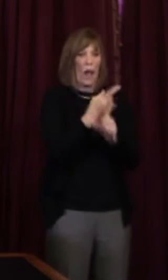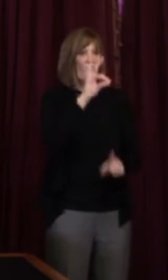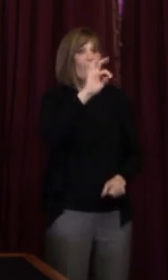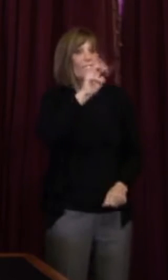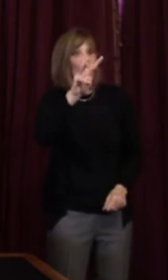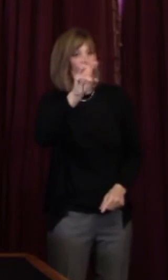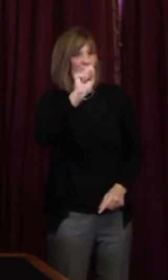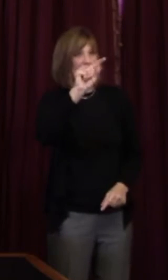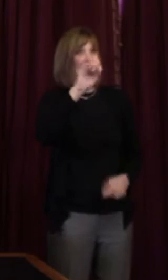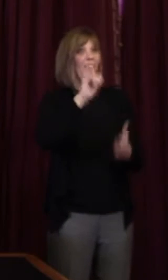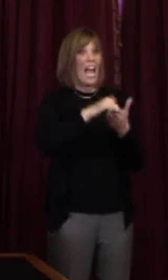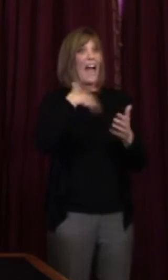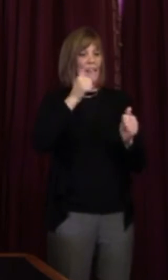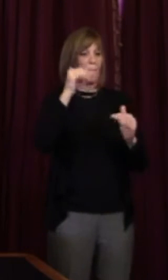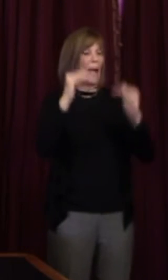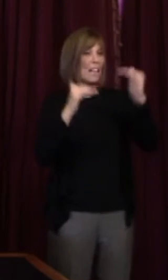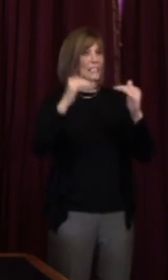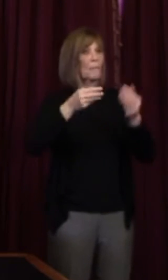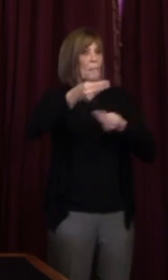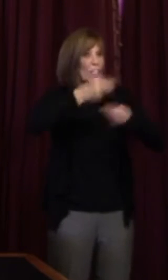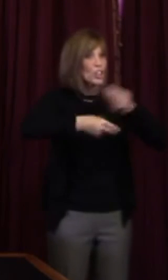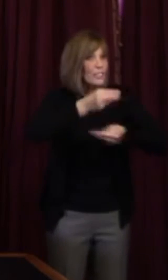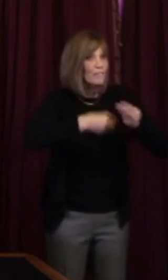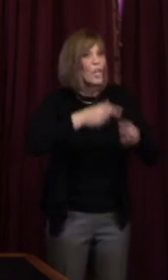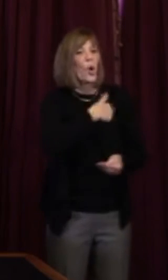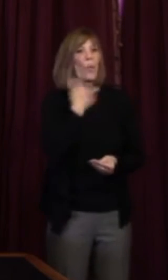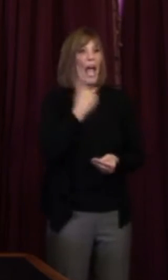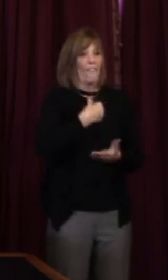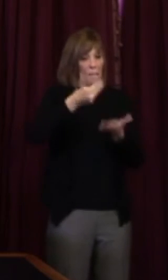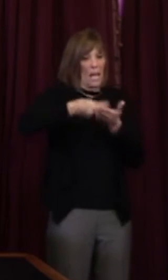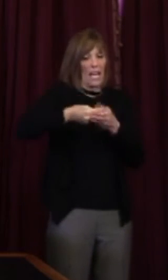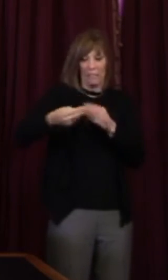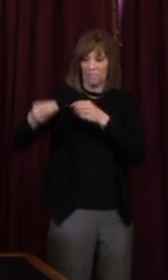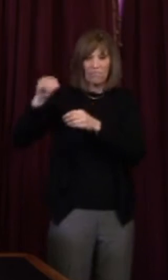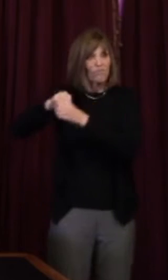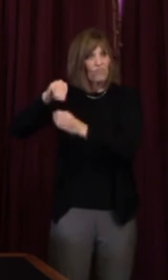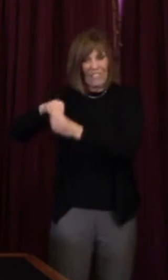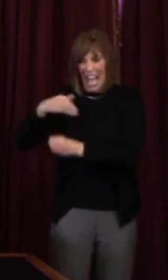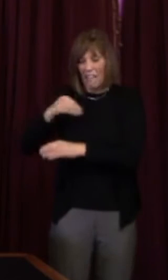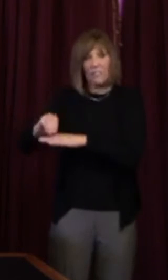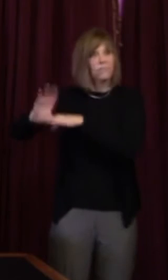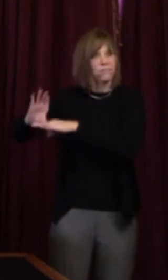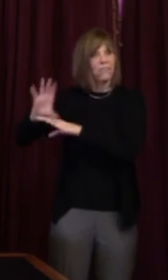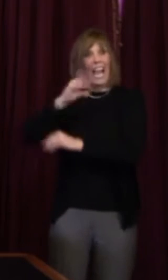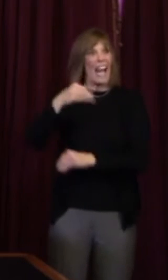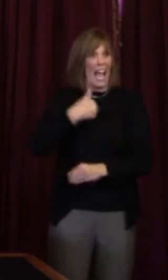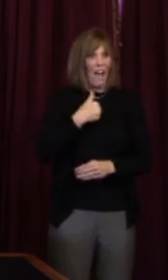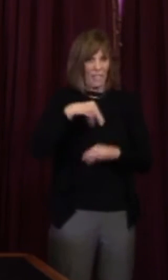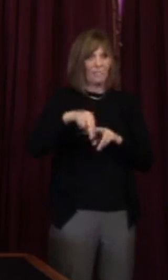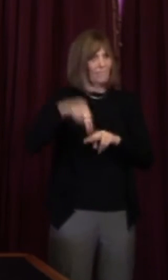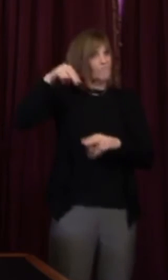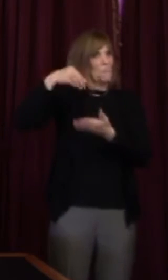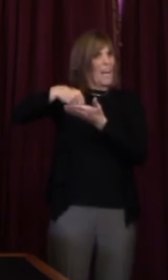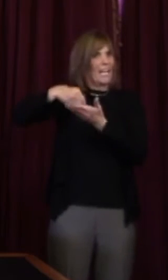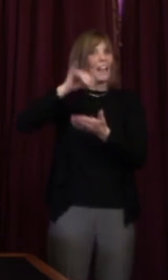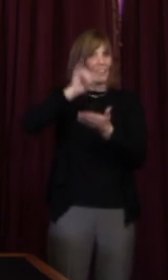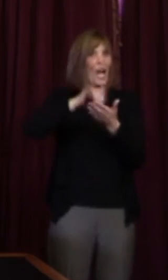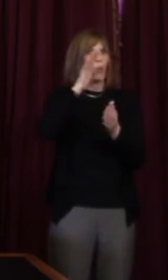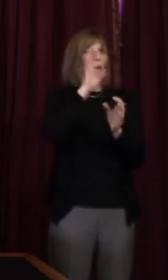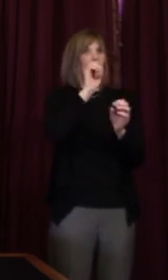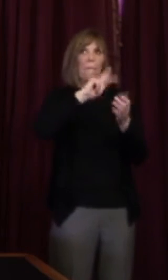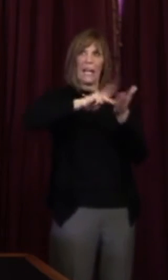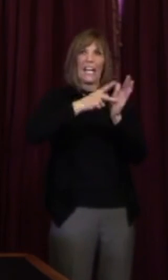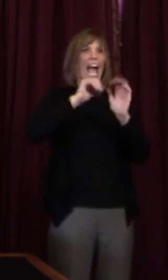states that have a balanced budget, that have our cash reserves full, and have a surplus. And that is going to make a difference in the livelihood